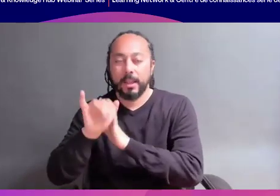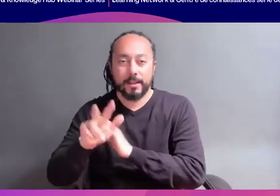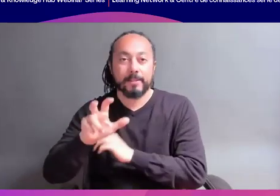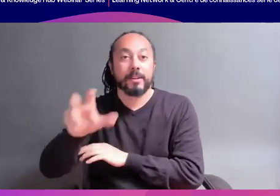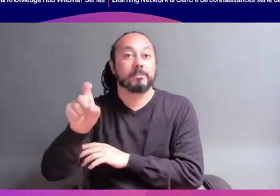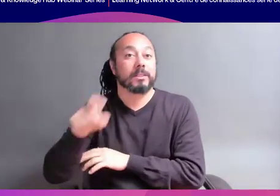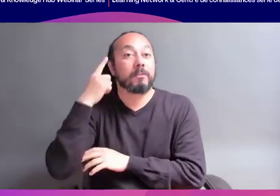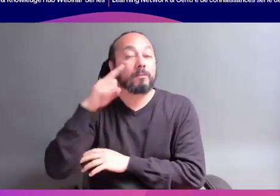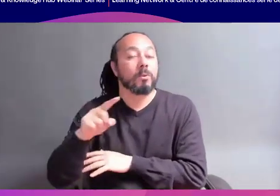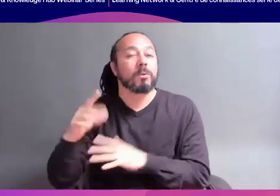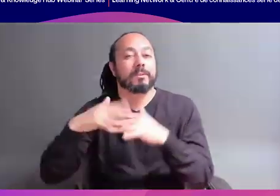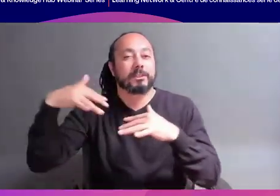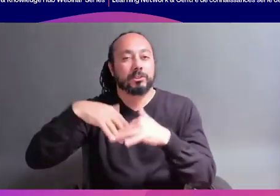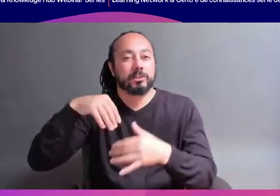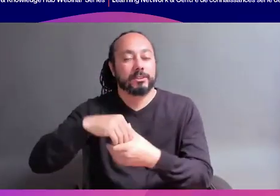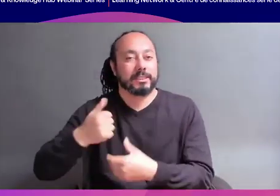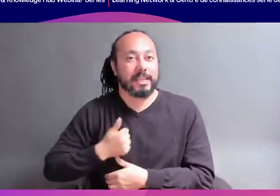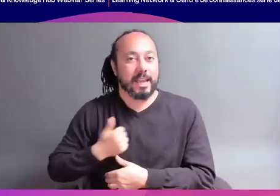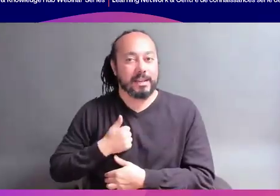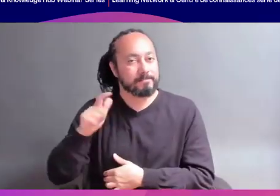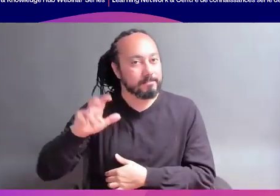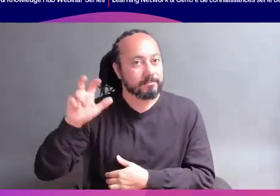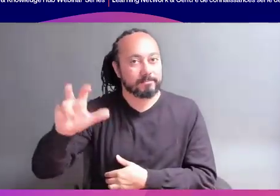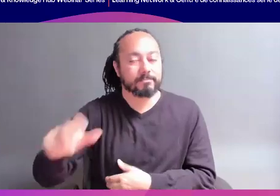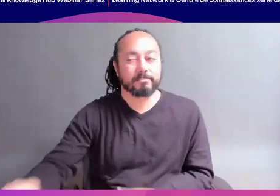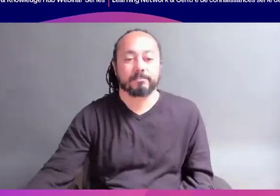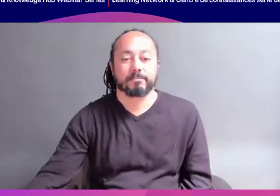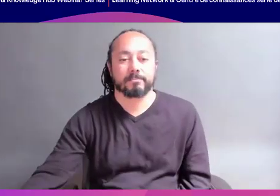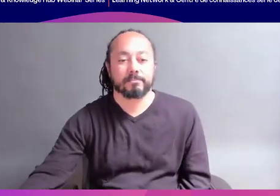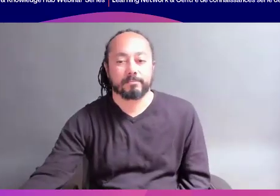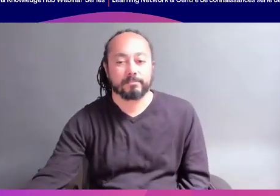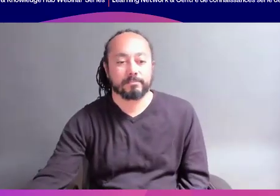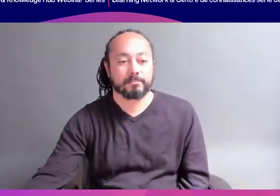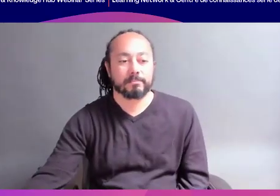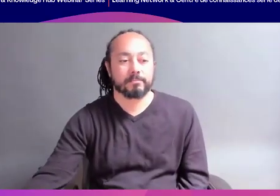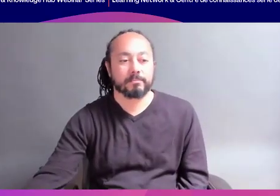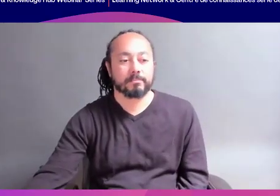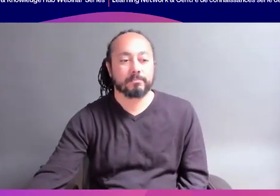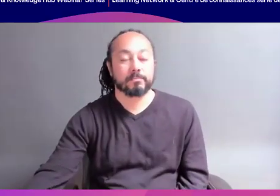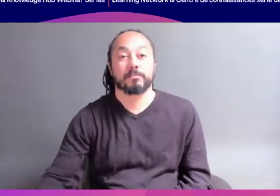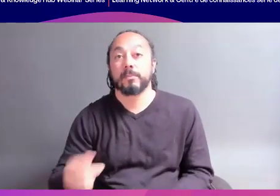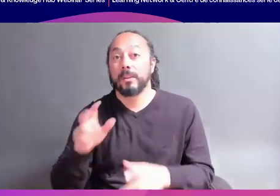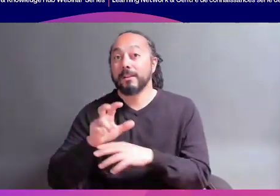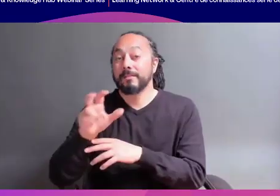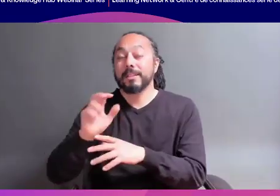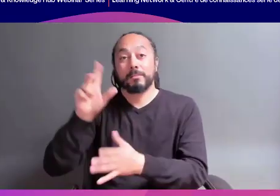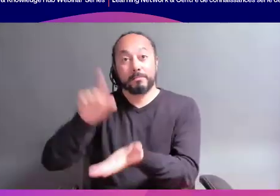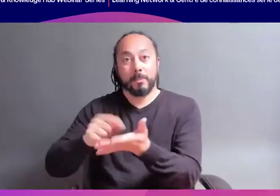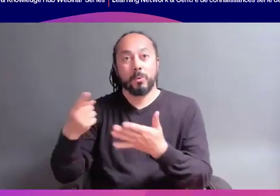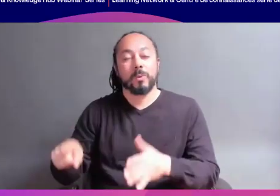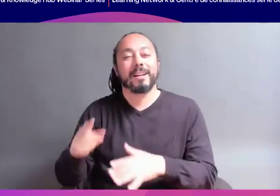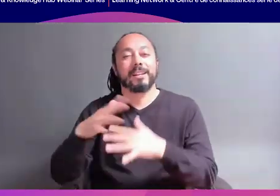Canada. This report was published in 2023 by Indigenous Services Canada.